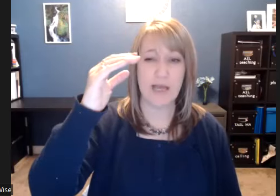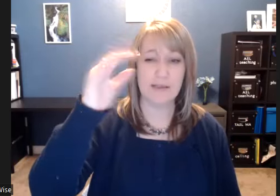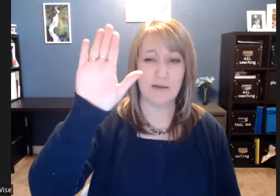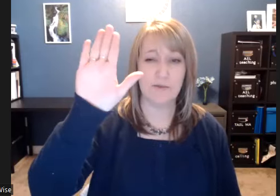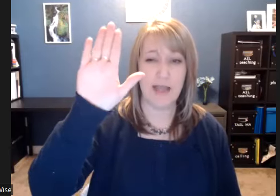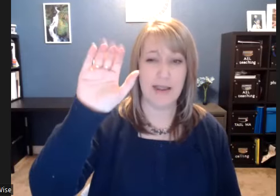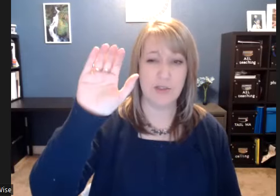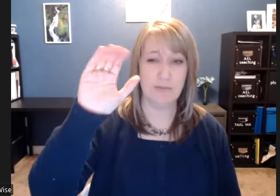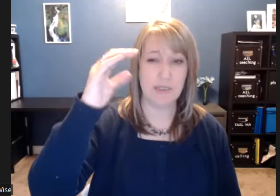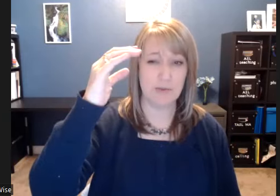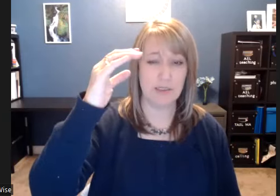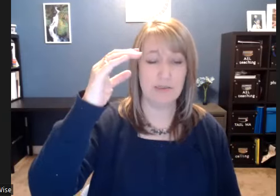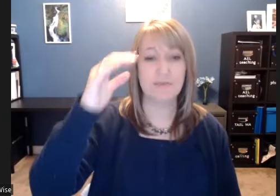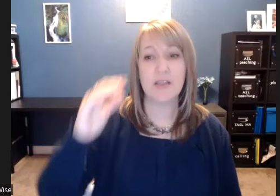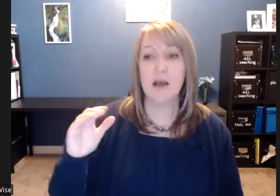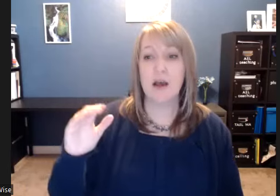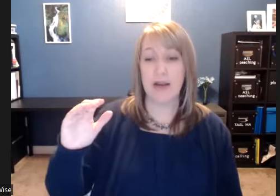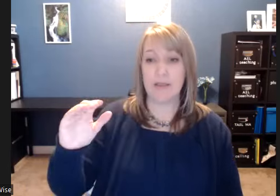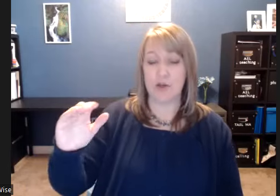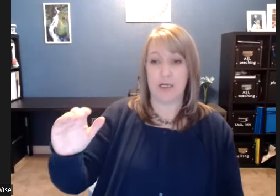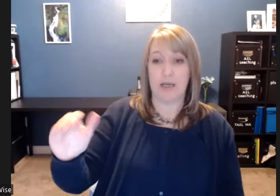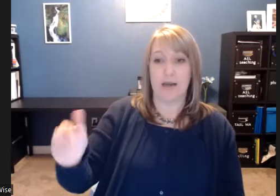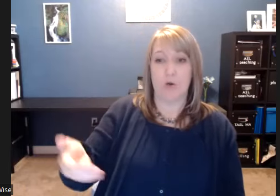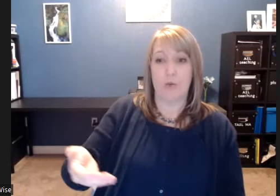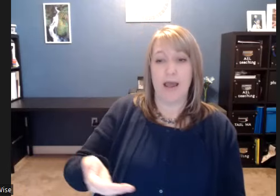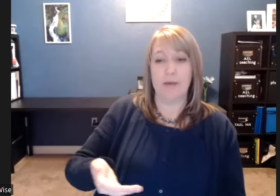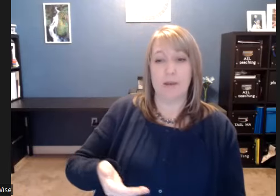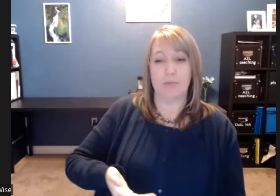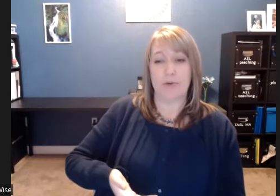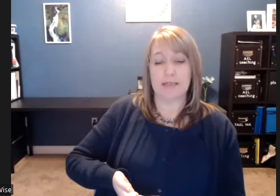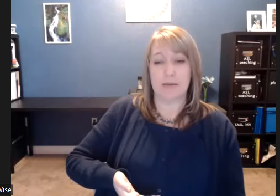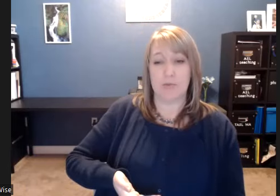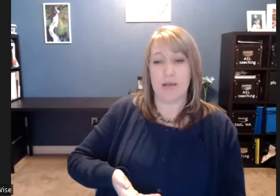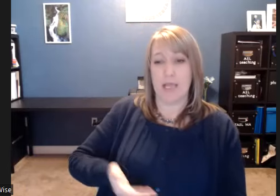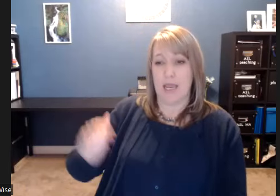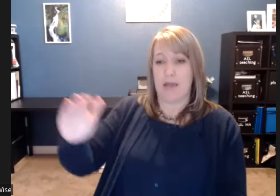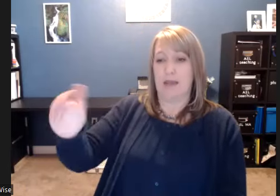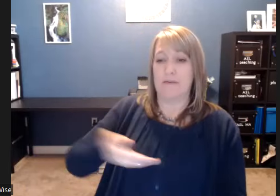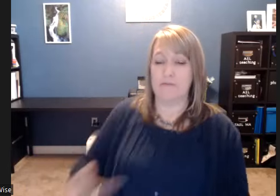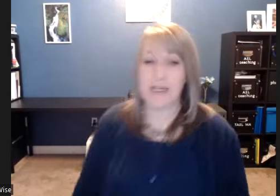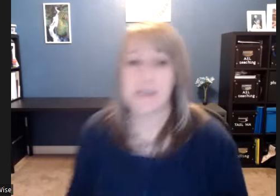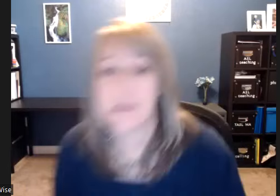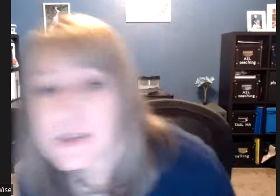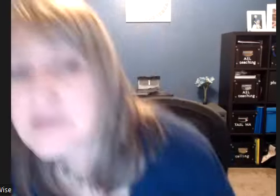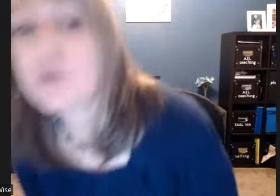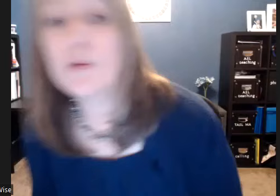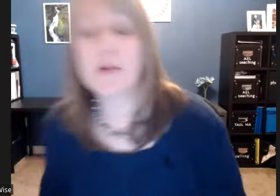Relax a flat hand shape. That's what it is. All right. And then you're going to kind of grab and bring someone in. Invite. Scoot up a little